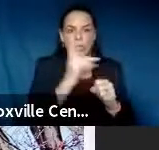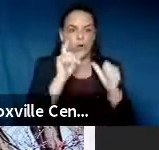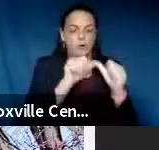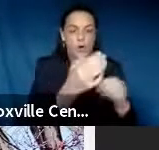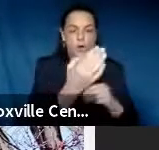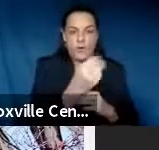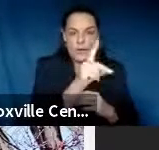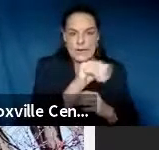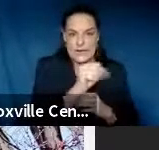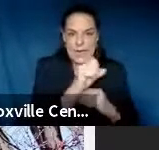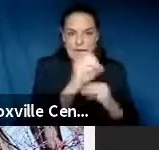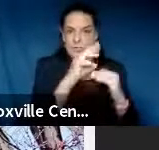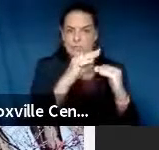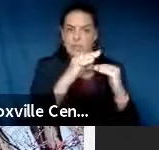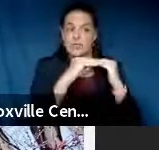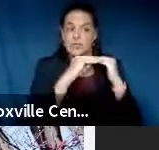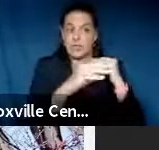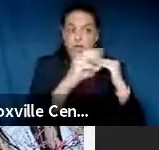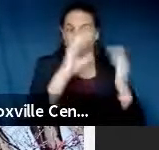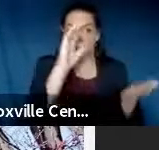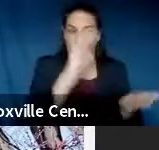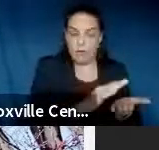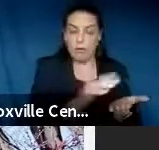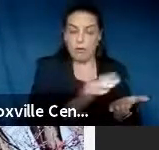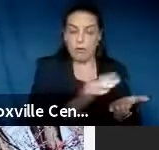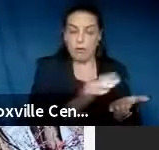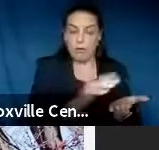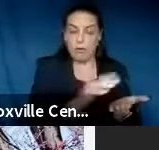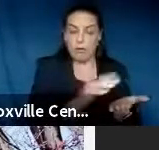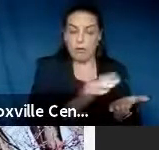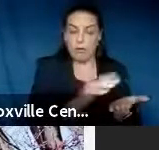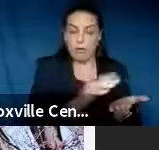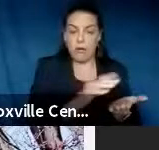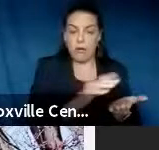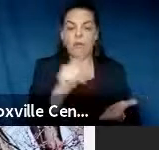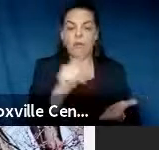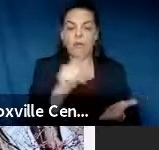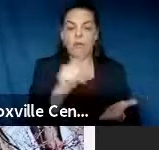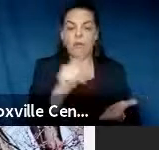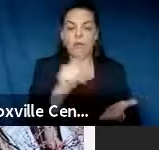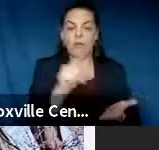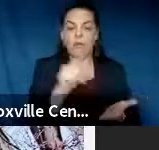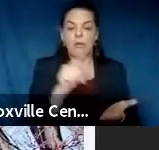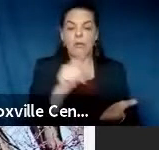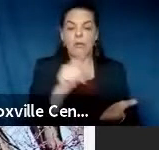To illustrate this benchmark, we have a bar graph that shows previous cases and